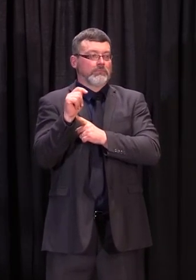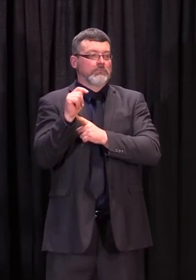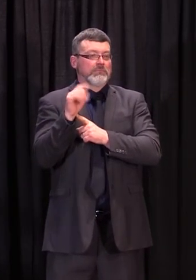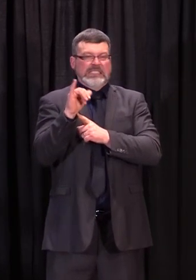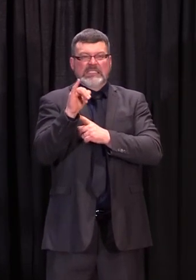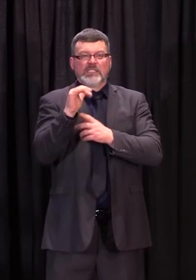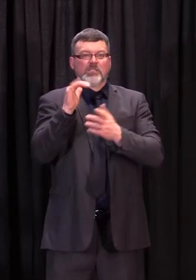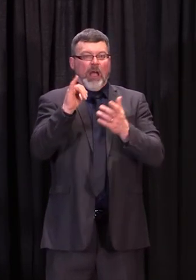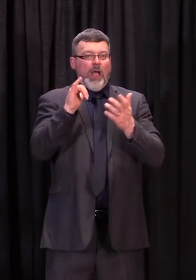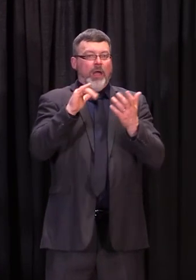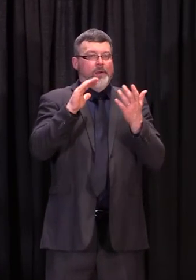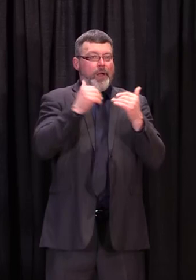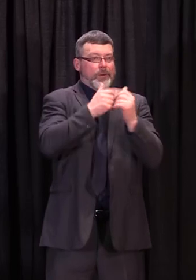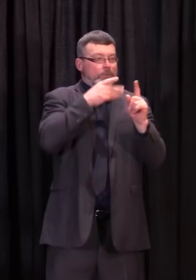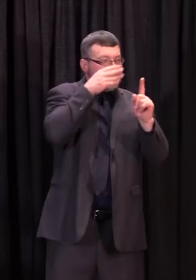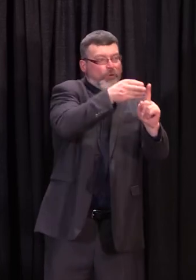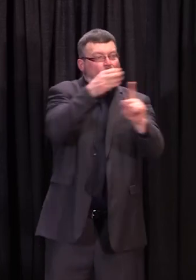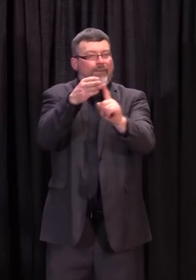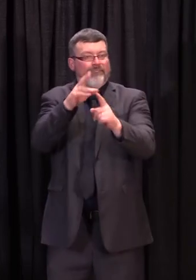investment in those areas.